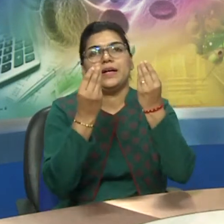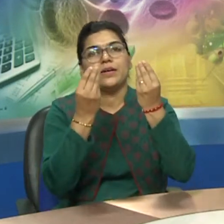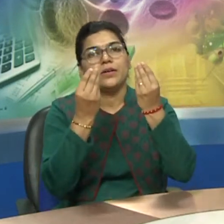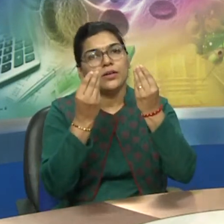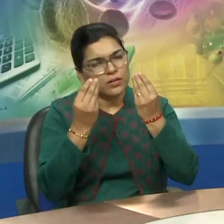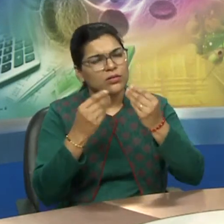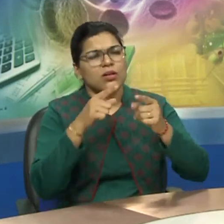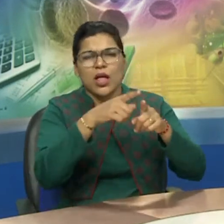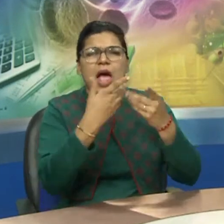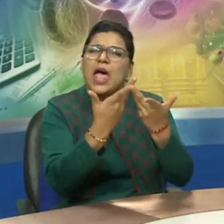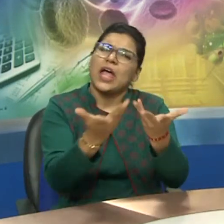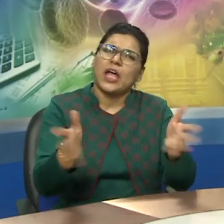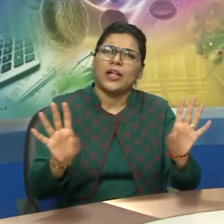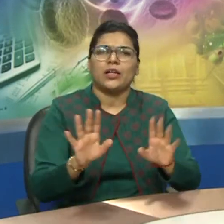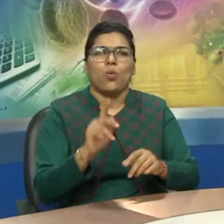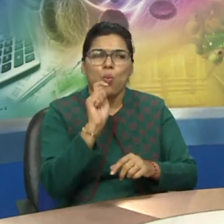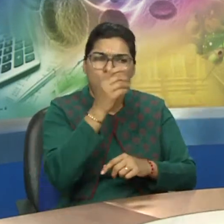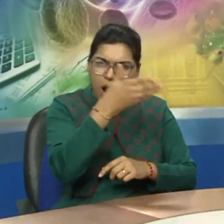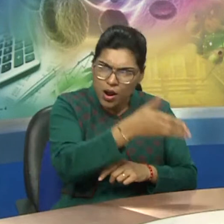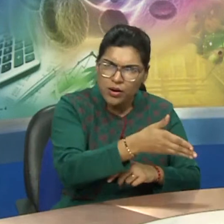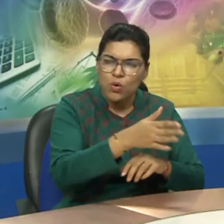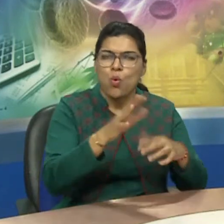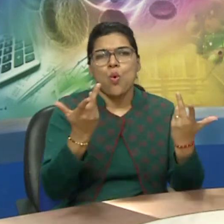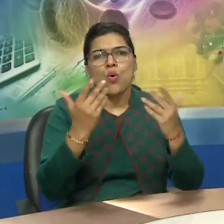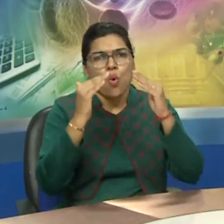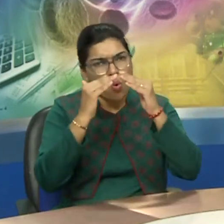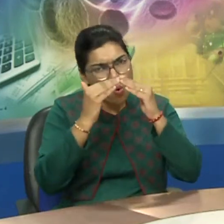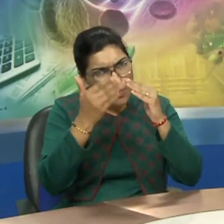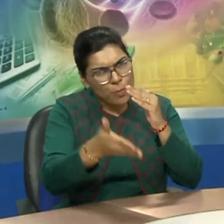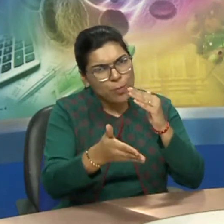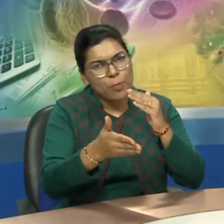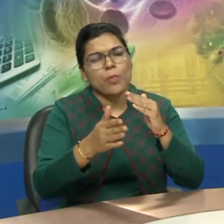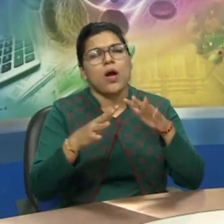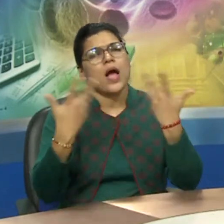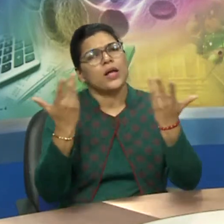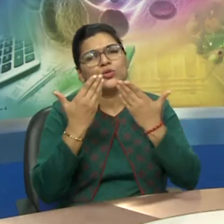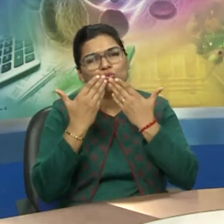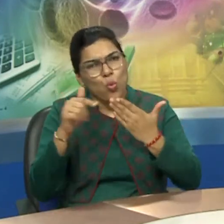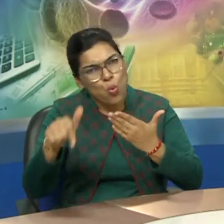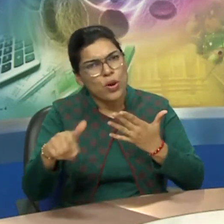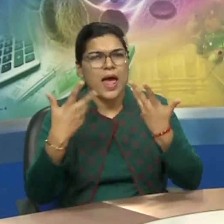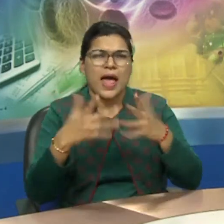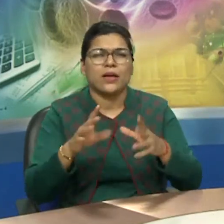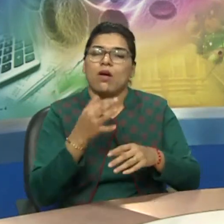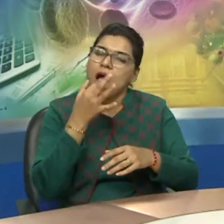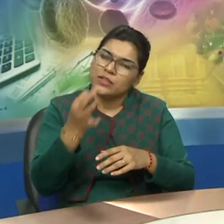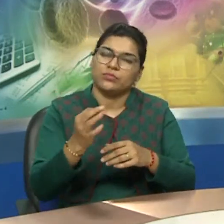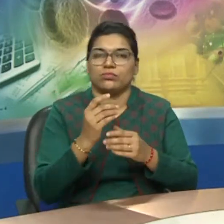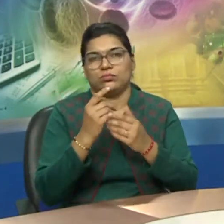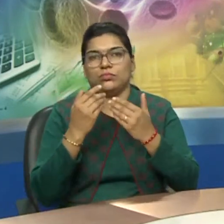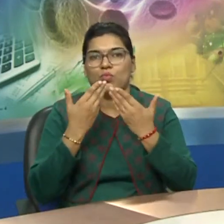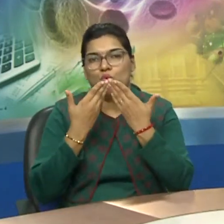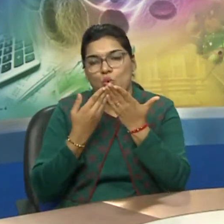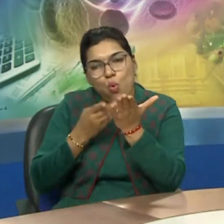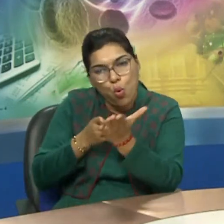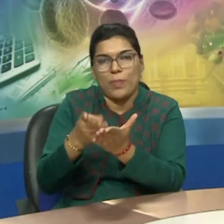So that is considered as sincerity. Any work you do at home or at the workplace, at school, college